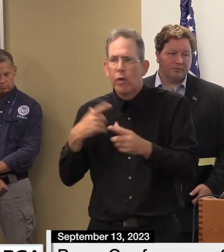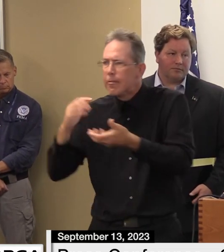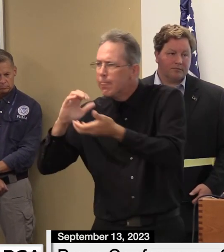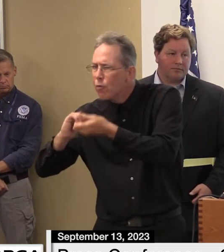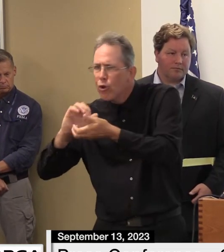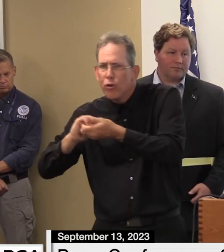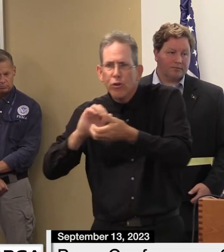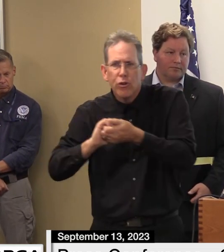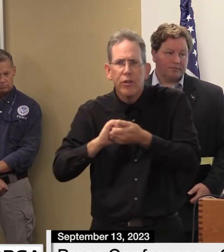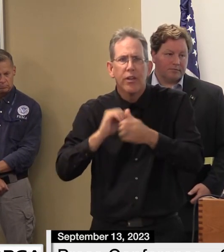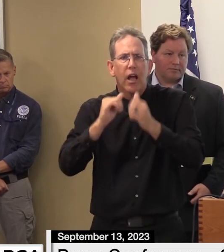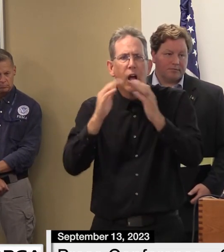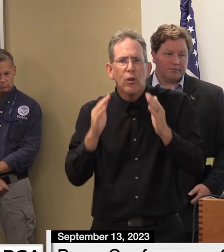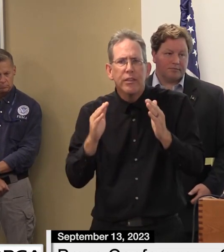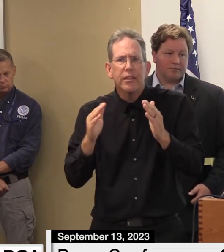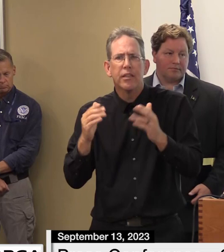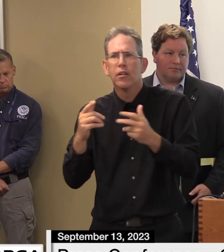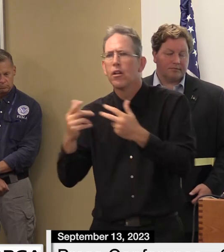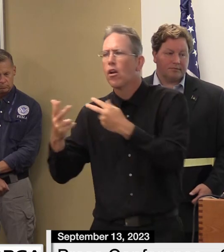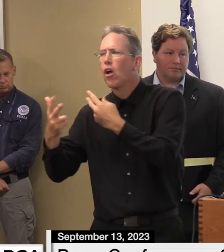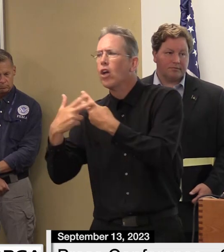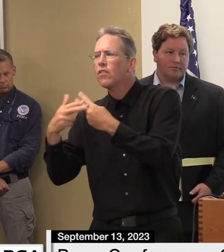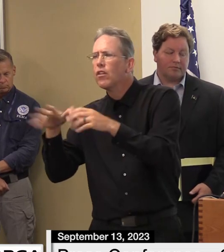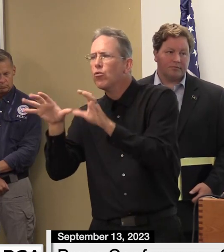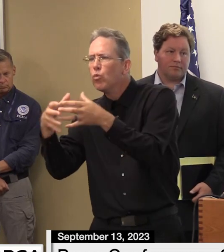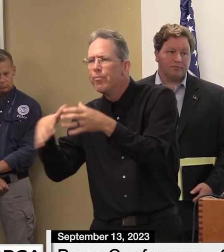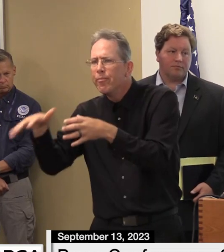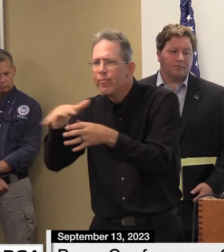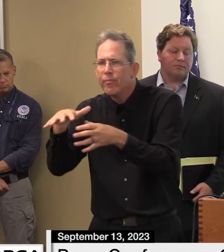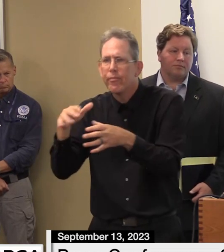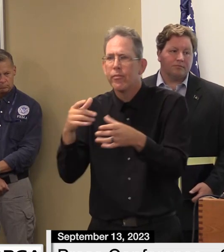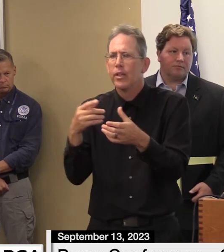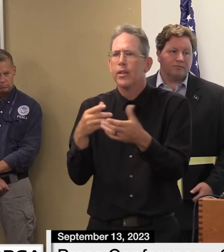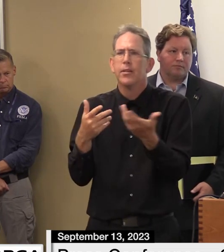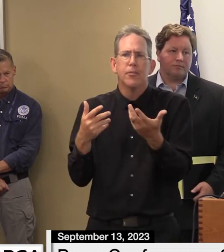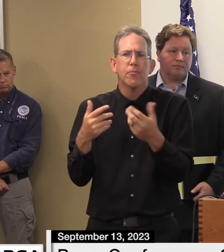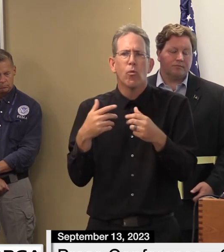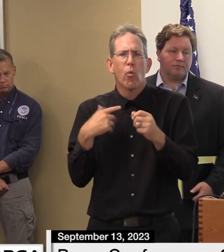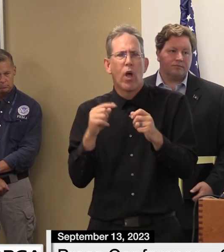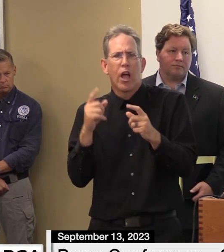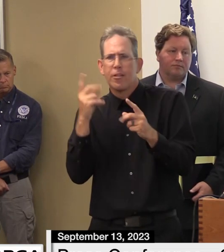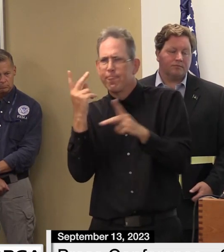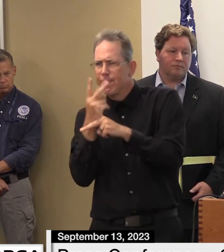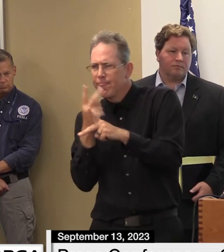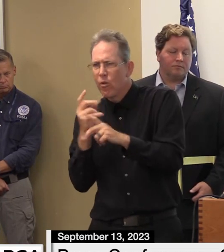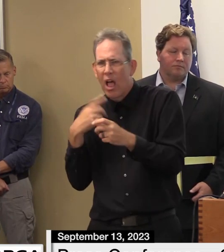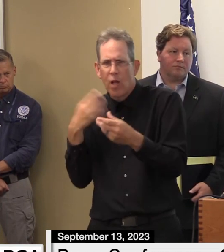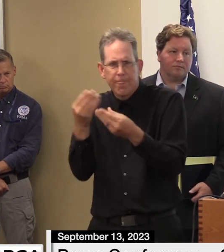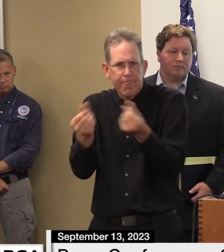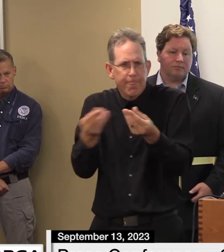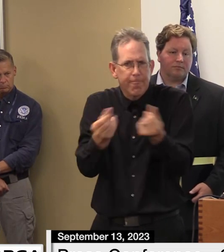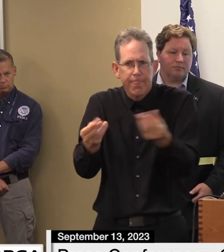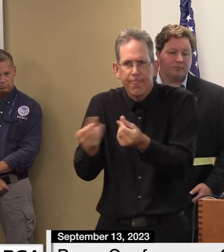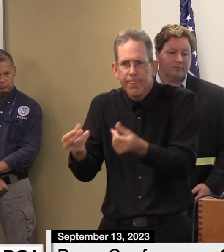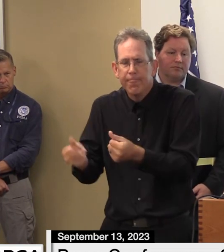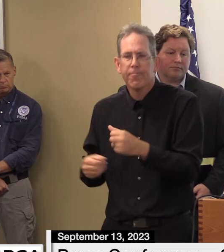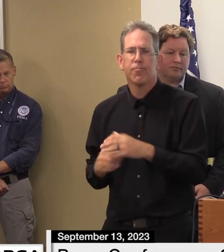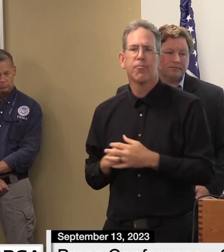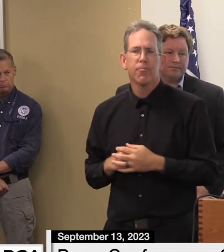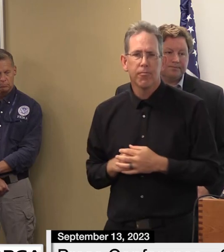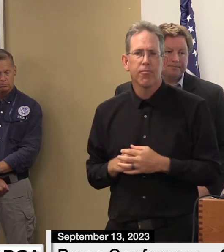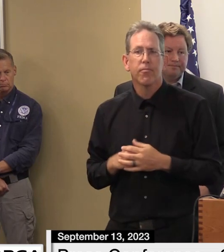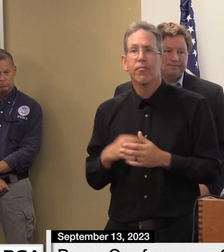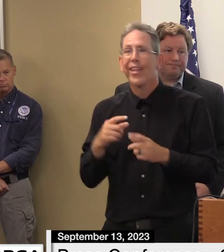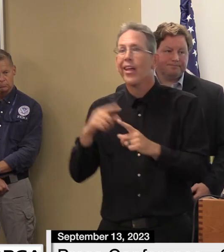Vermont Housing and Conservation Board that receives state dollars, and where does that come in? And then where can other federal